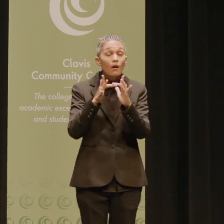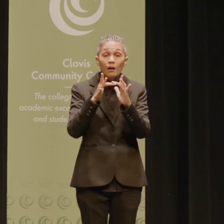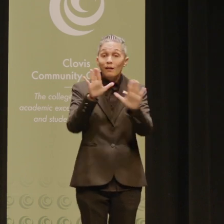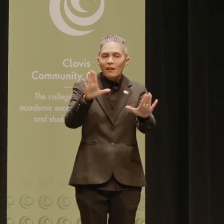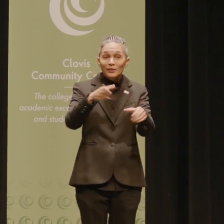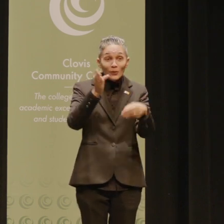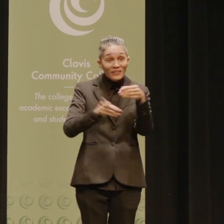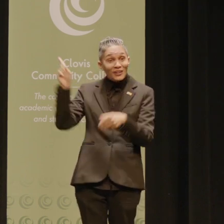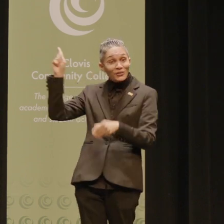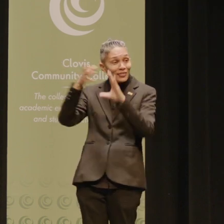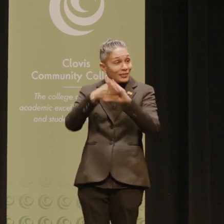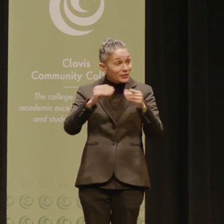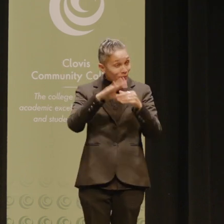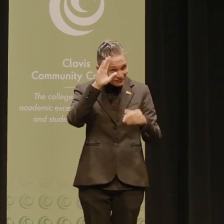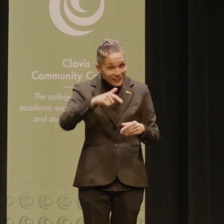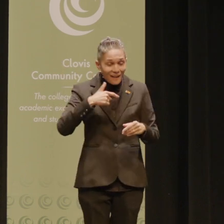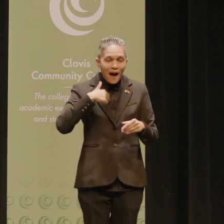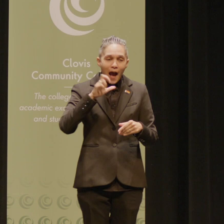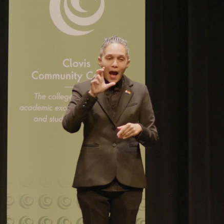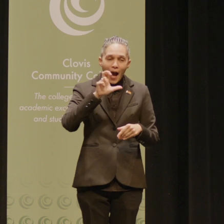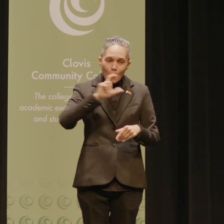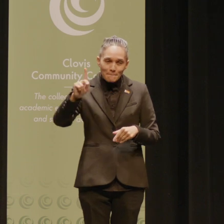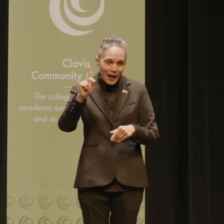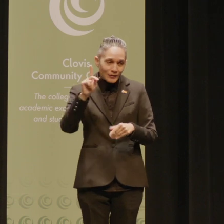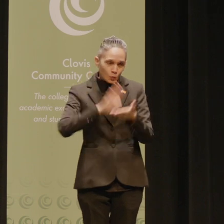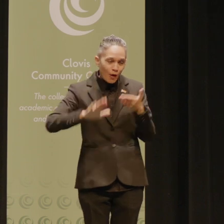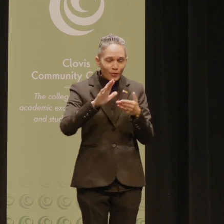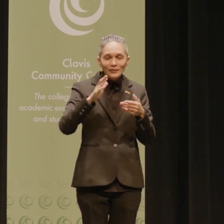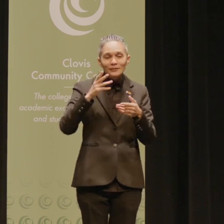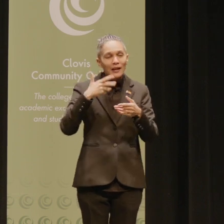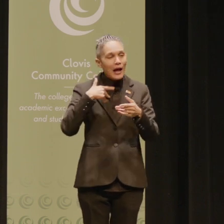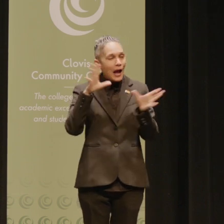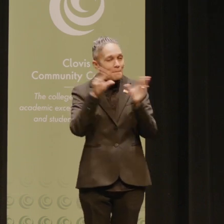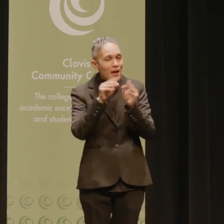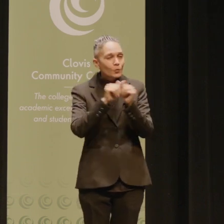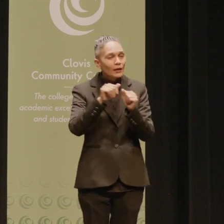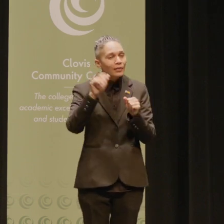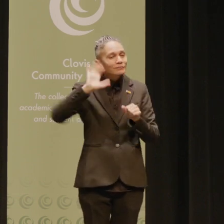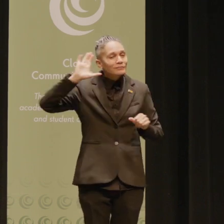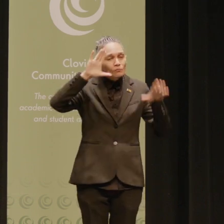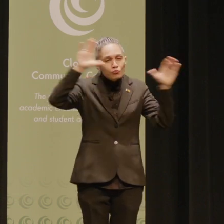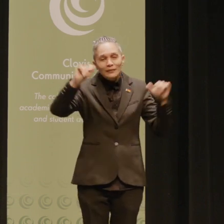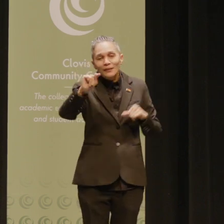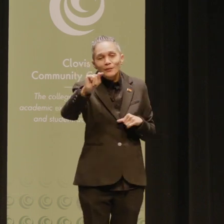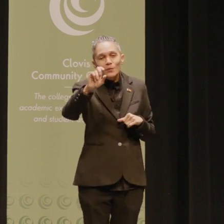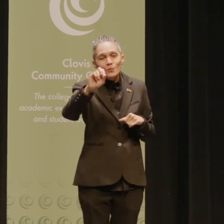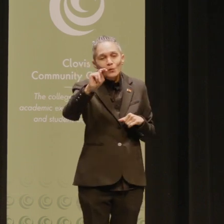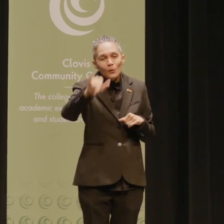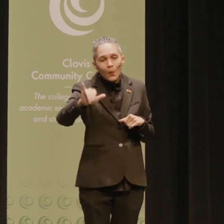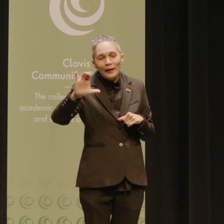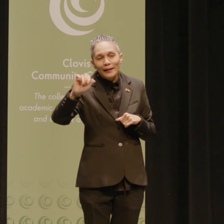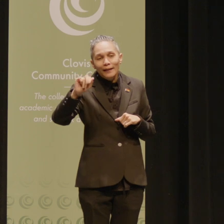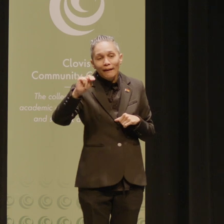that story, I actually returned because I set a meeting with President Tony Cantu. He took a meeting with me as one of